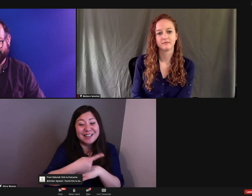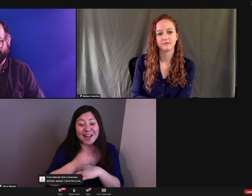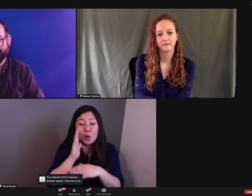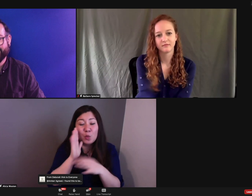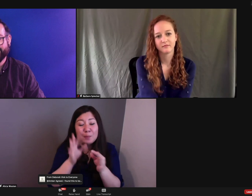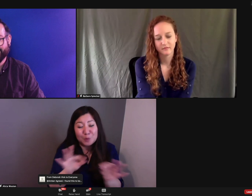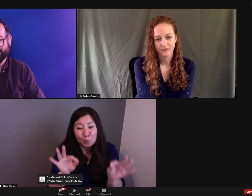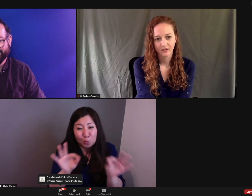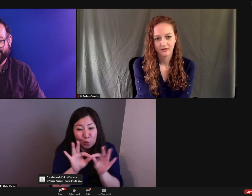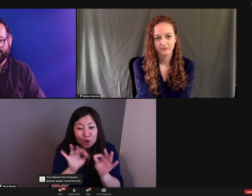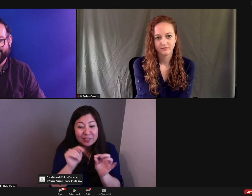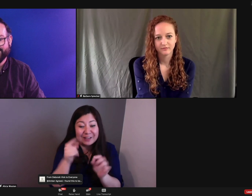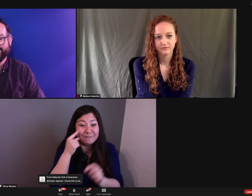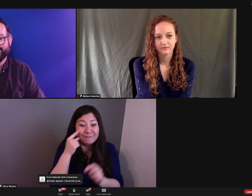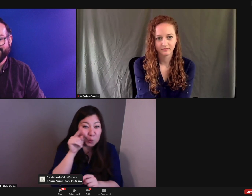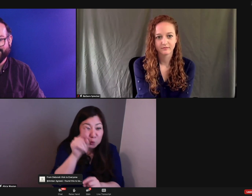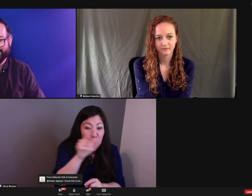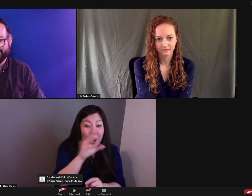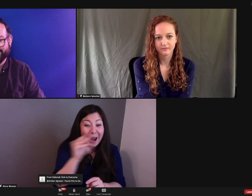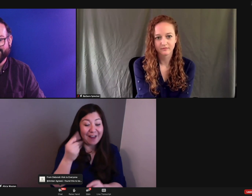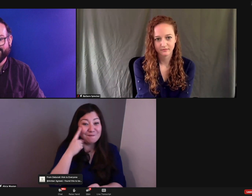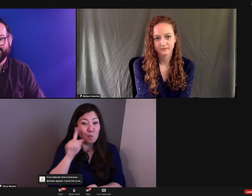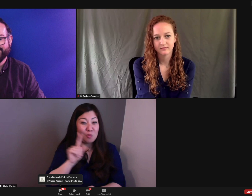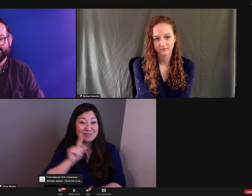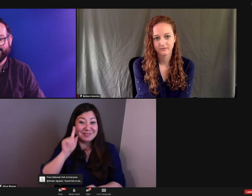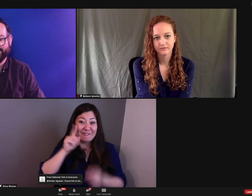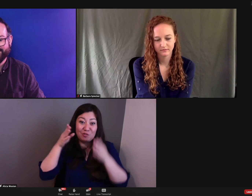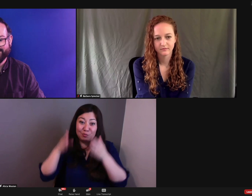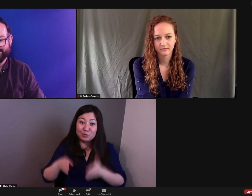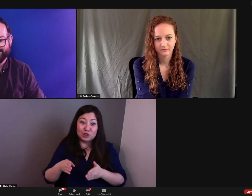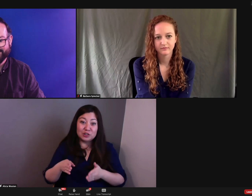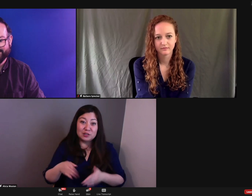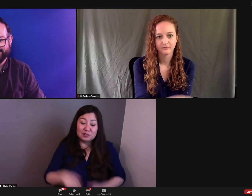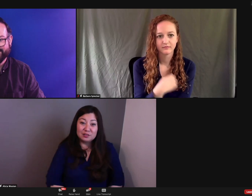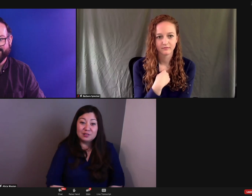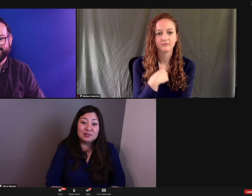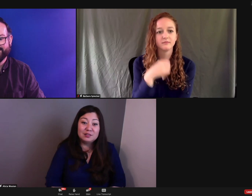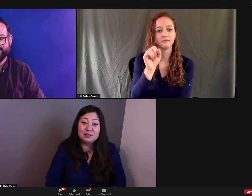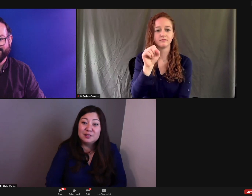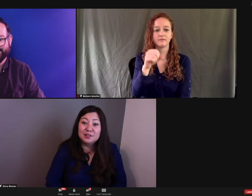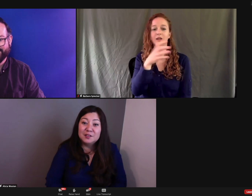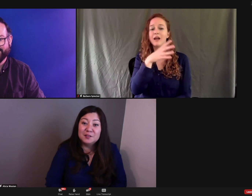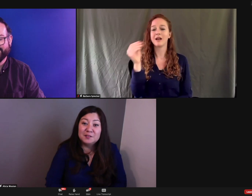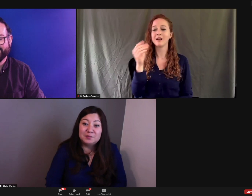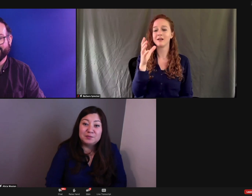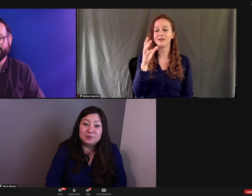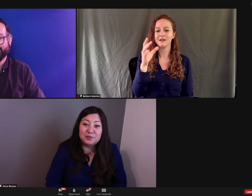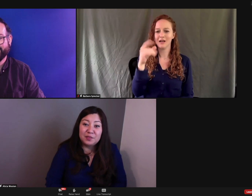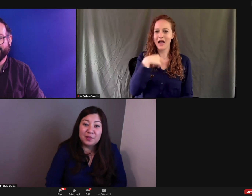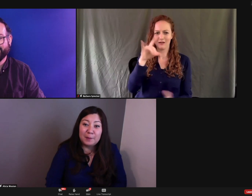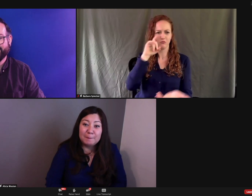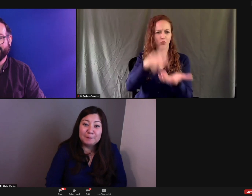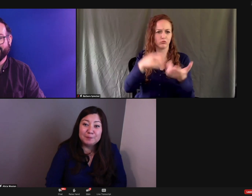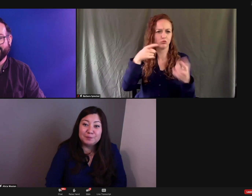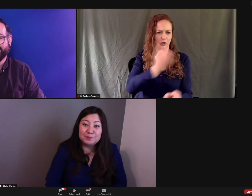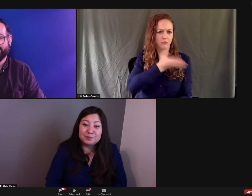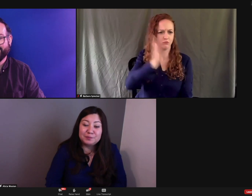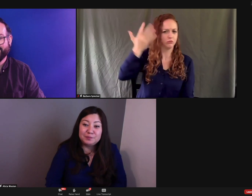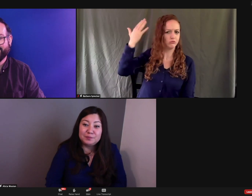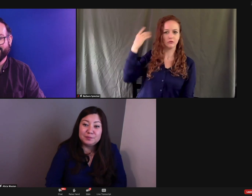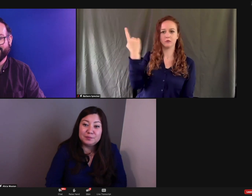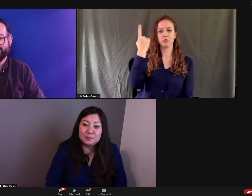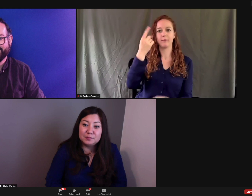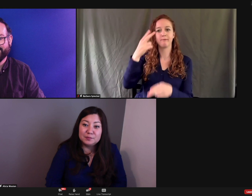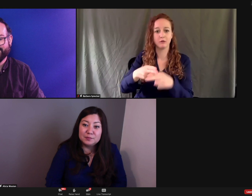if you are in that field of studies class plus ASL classes, then you're able to think about it and